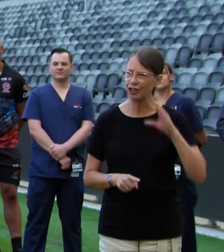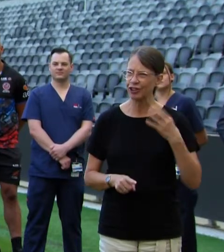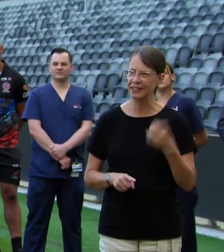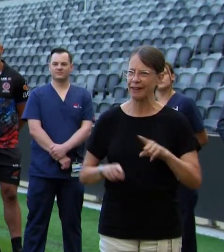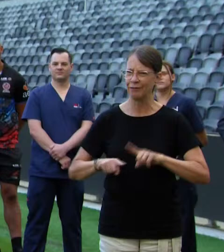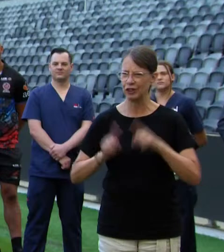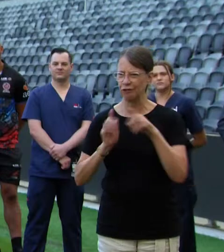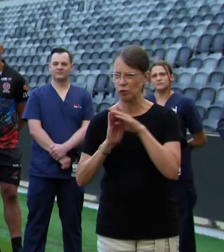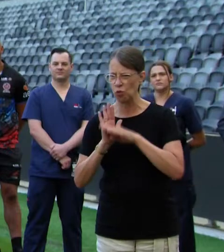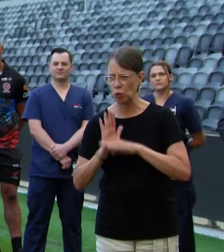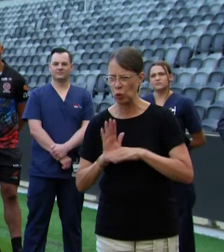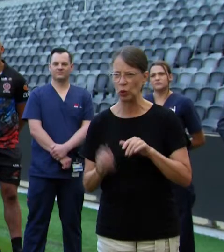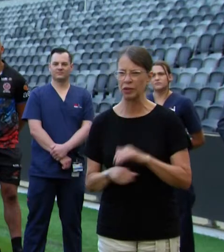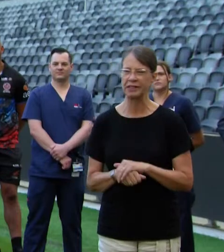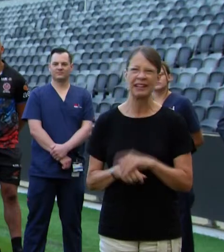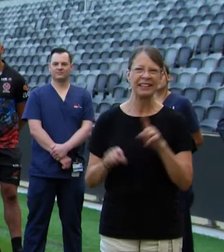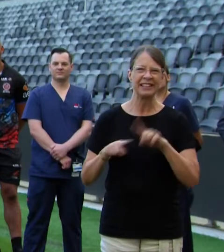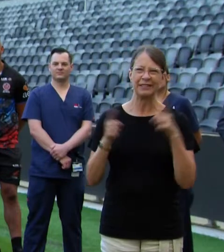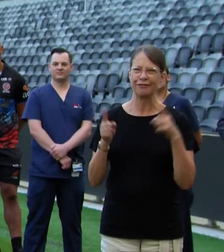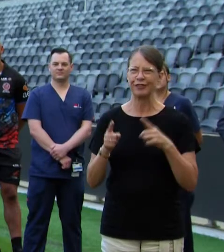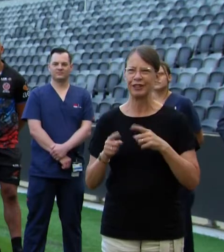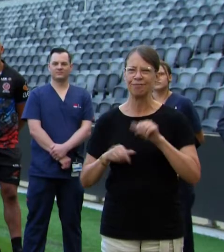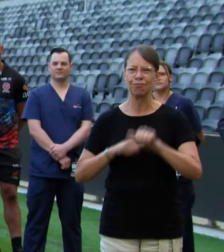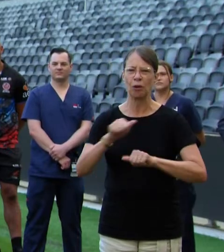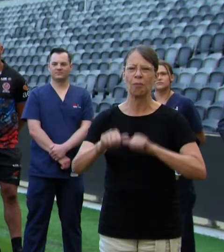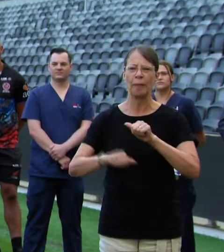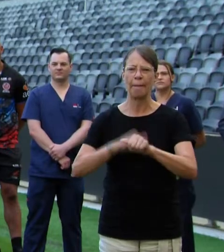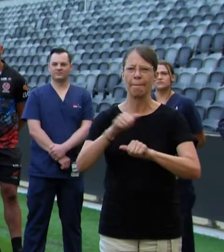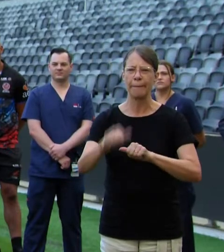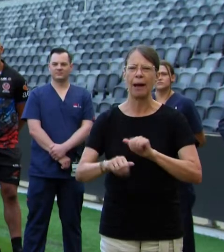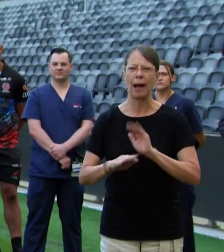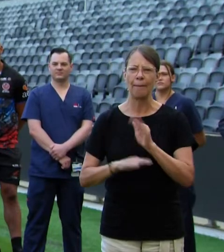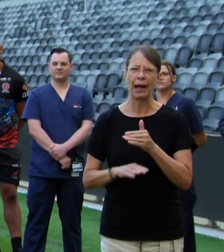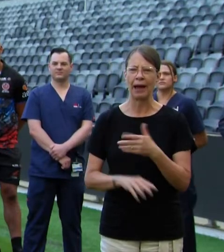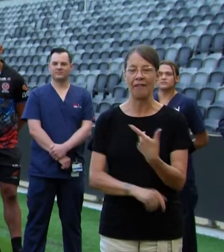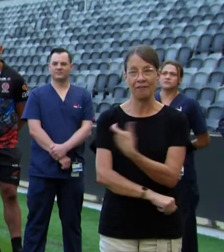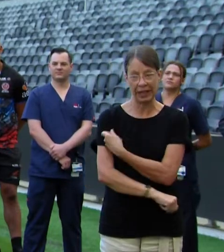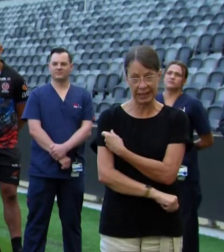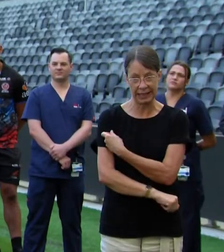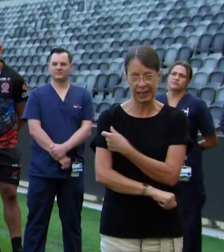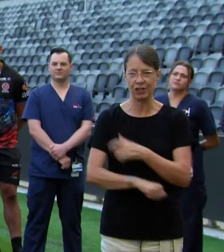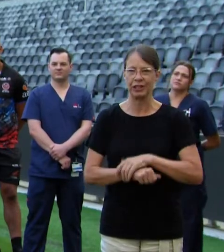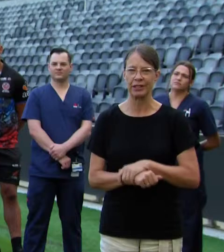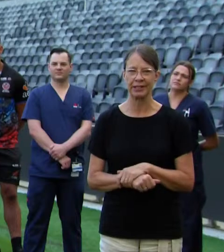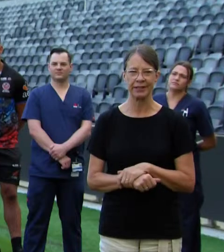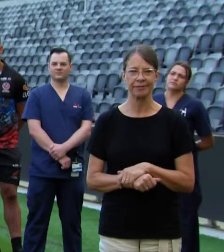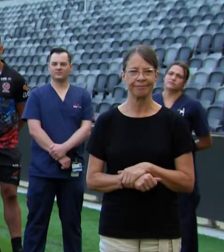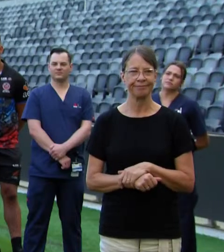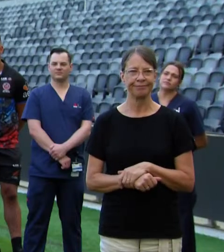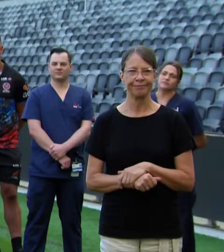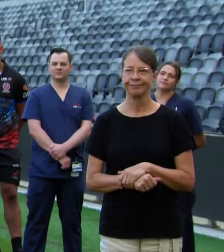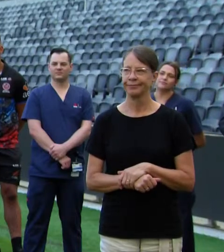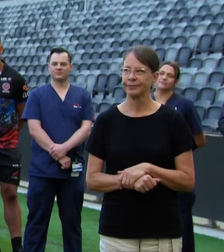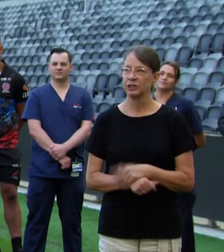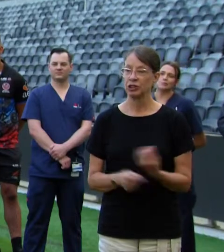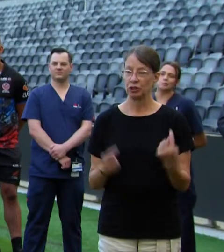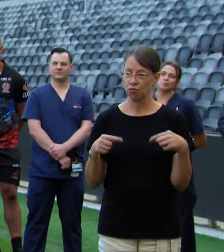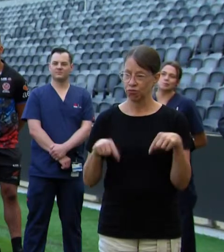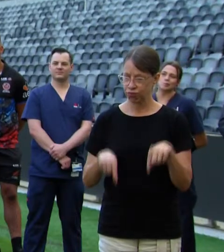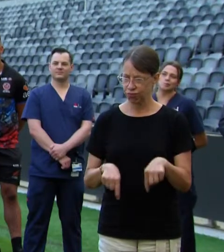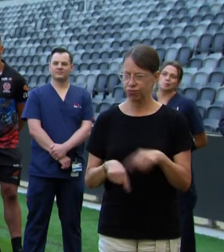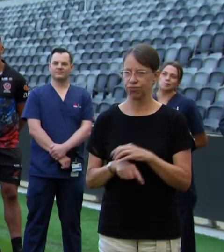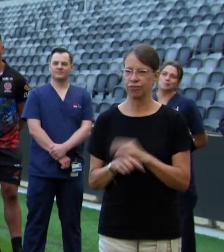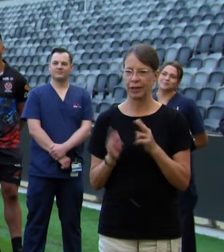and procedures in place in relation to their vaccination program. Now, what we have said is that